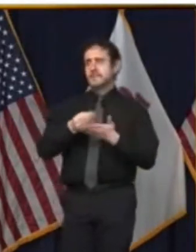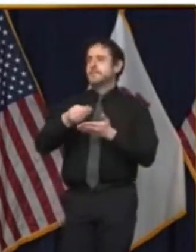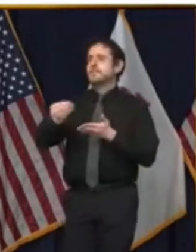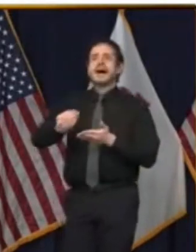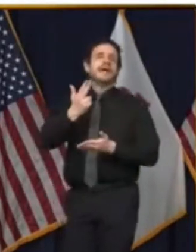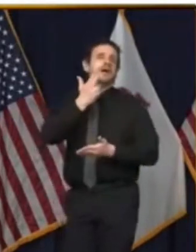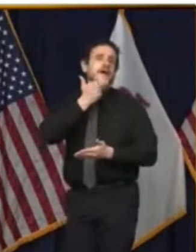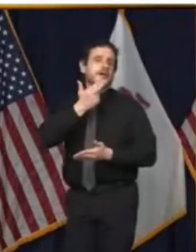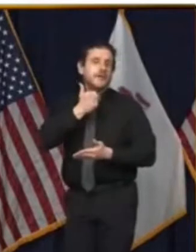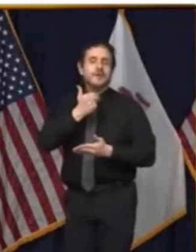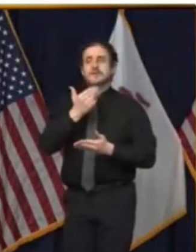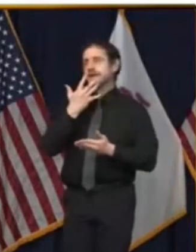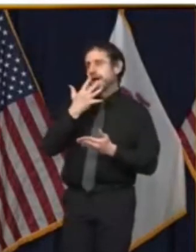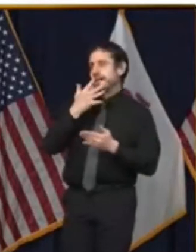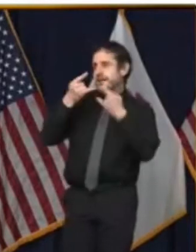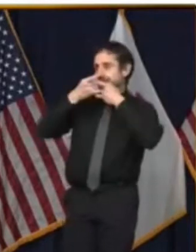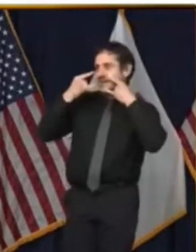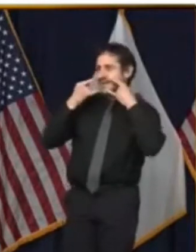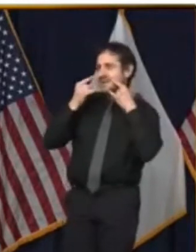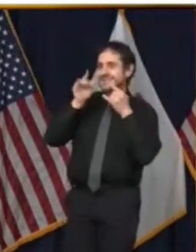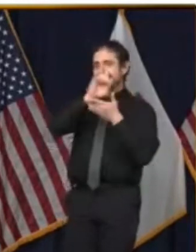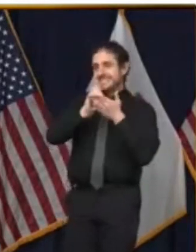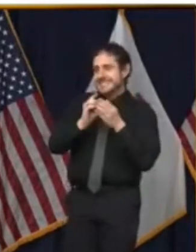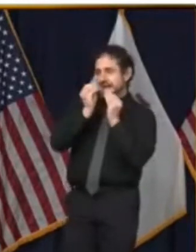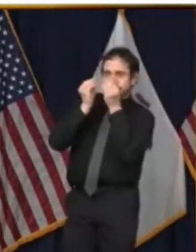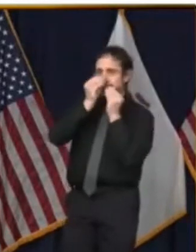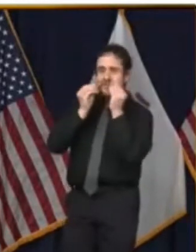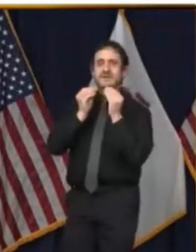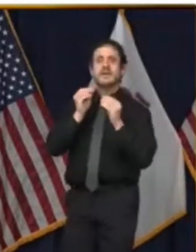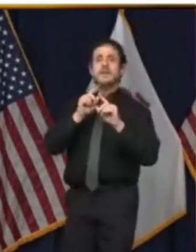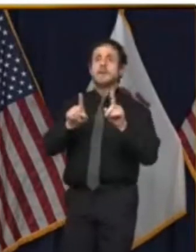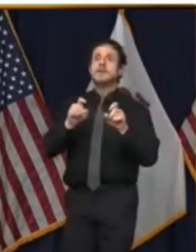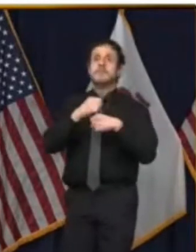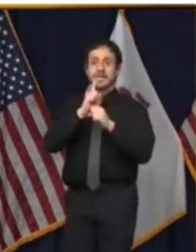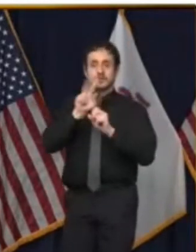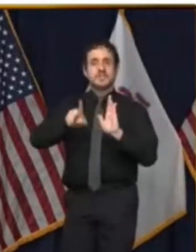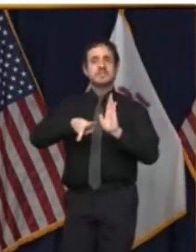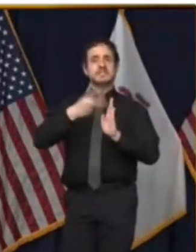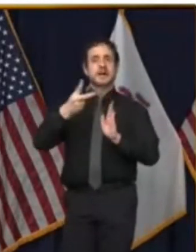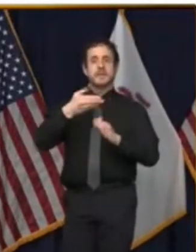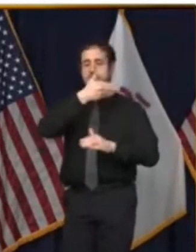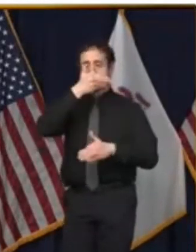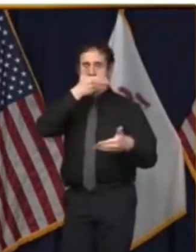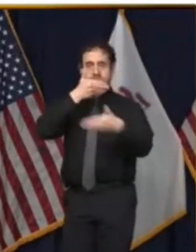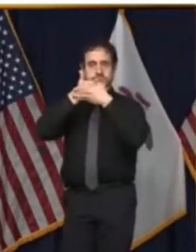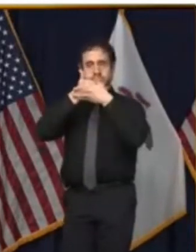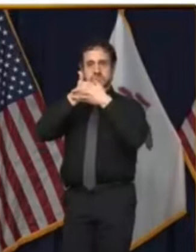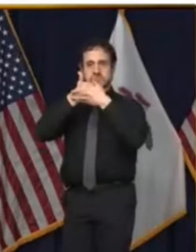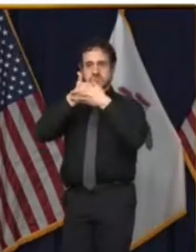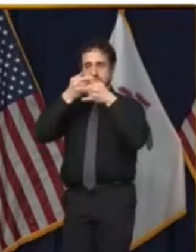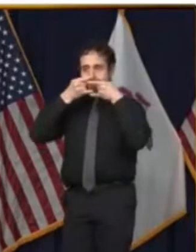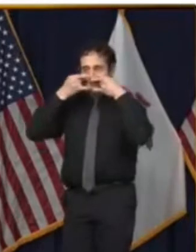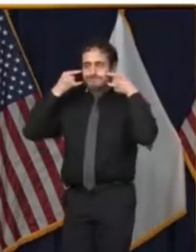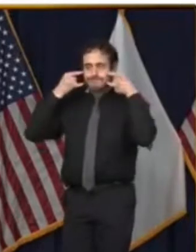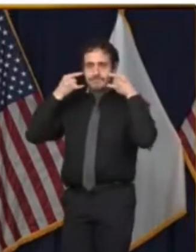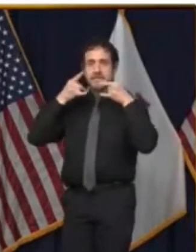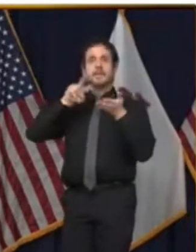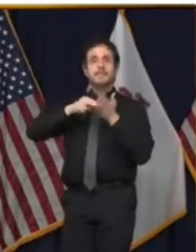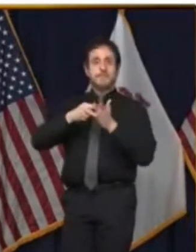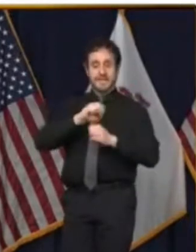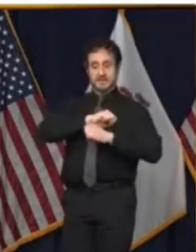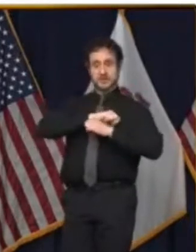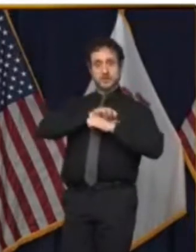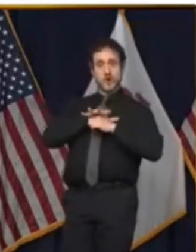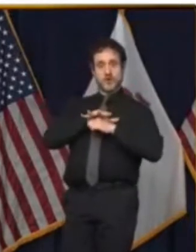one with colors, but make sure that it's double layered so that the virus has a more difficult